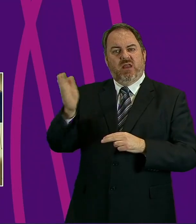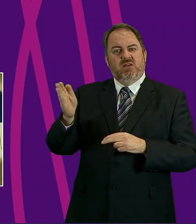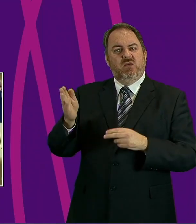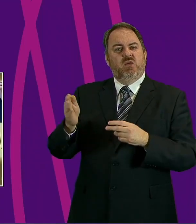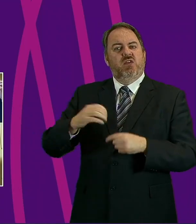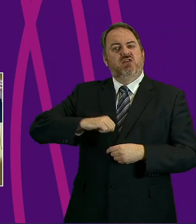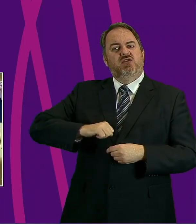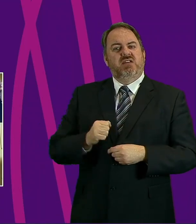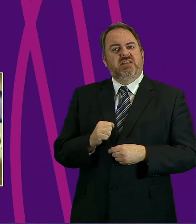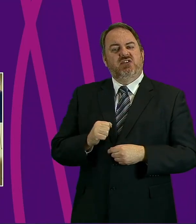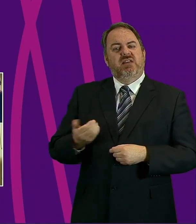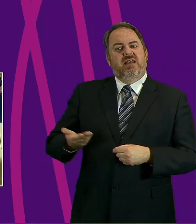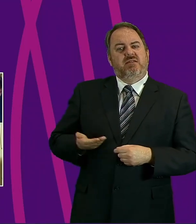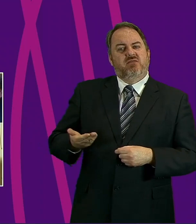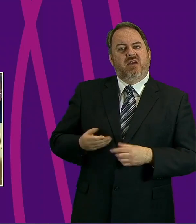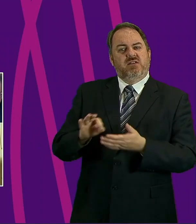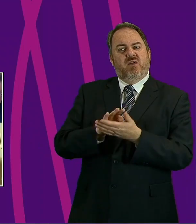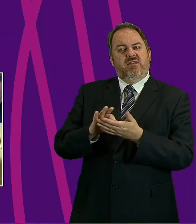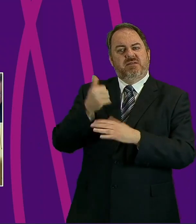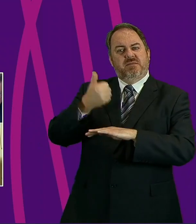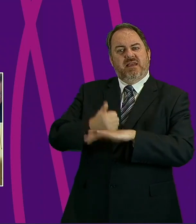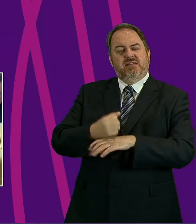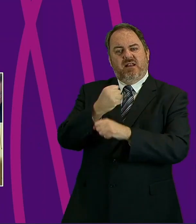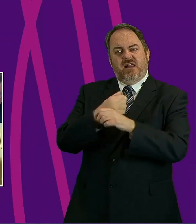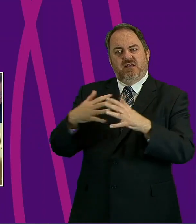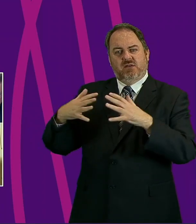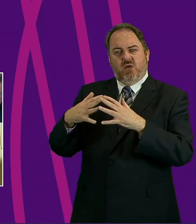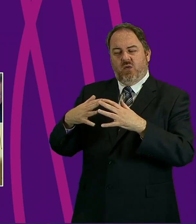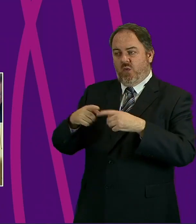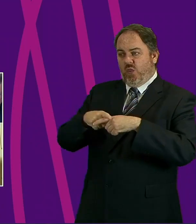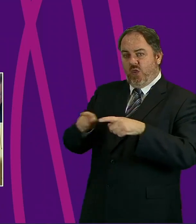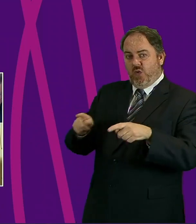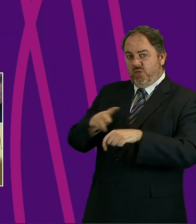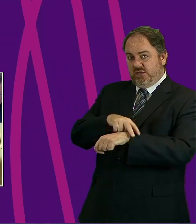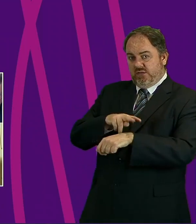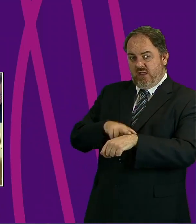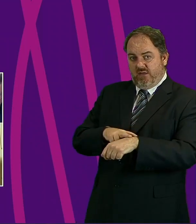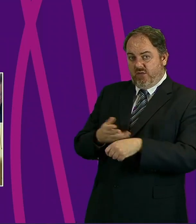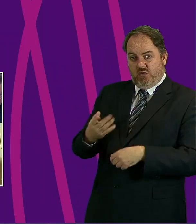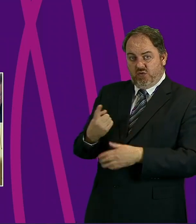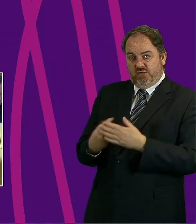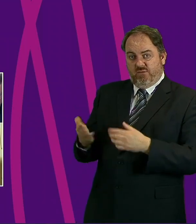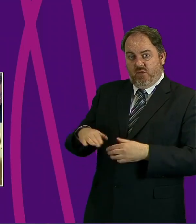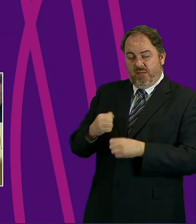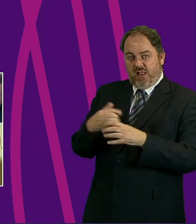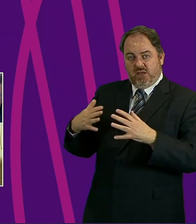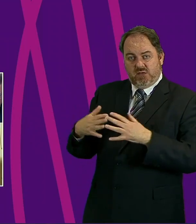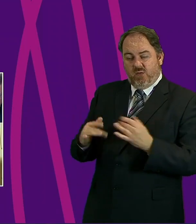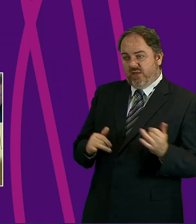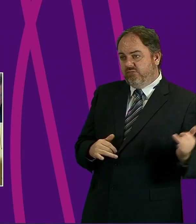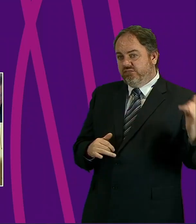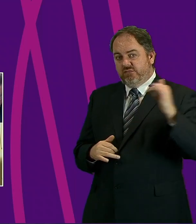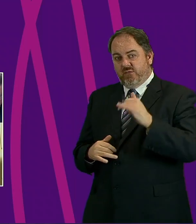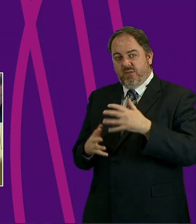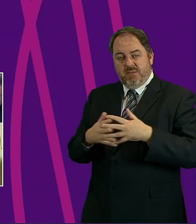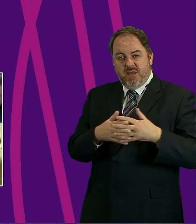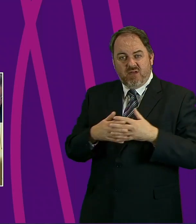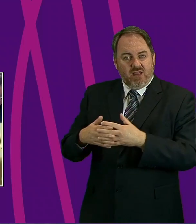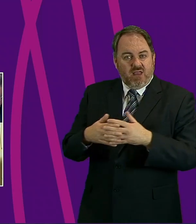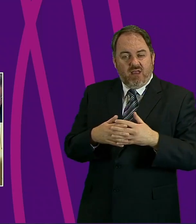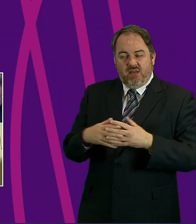Scottish Enterprise offices in Glasgow. These staff were not just from Scotland. They came from America, they came from